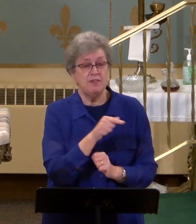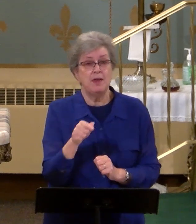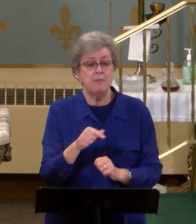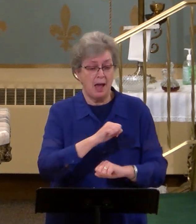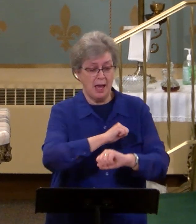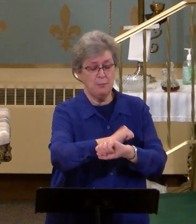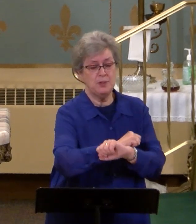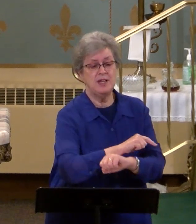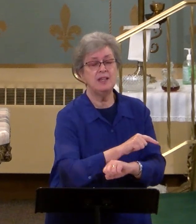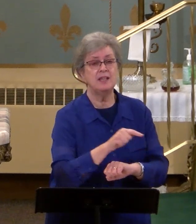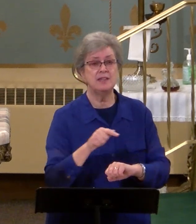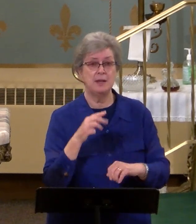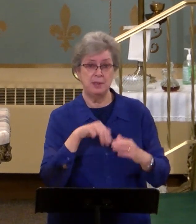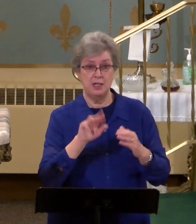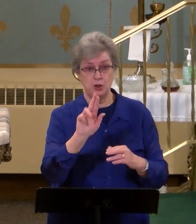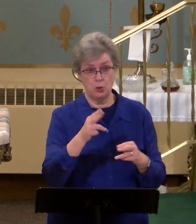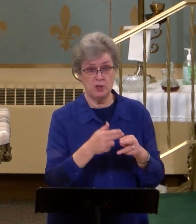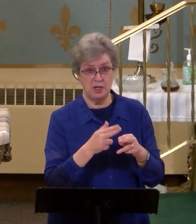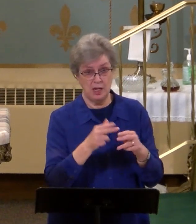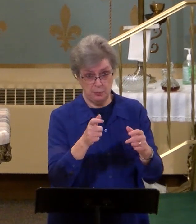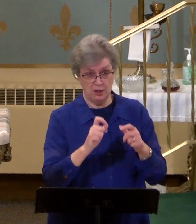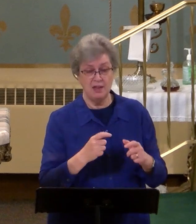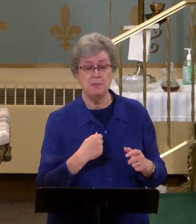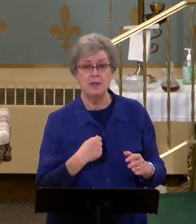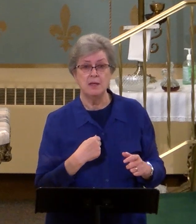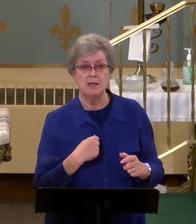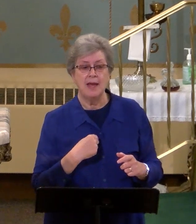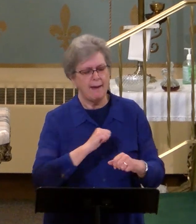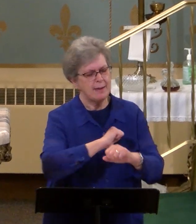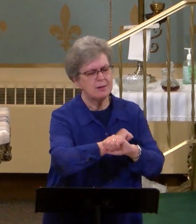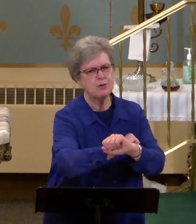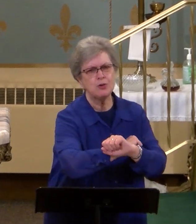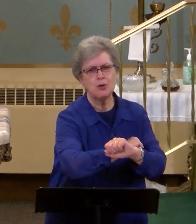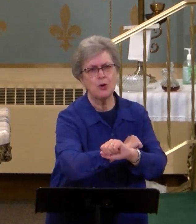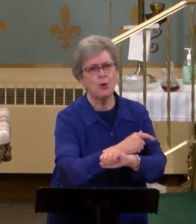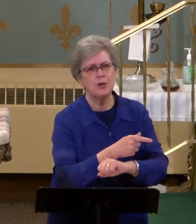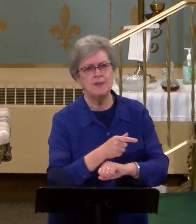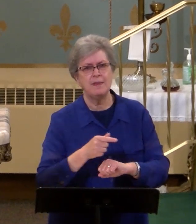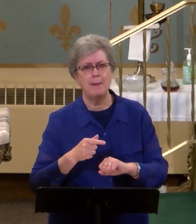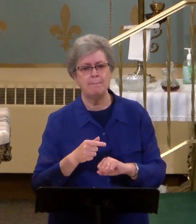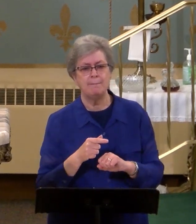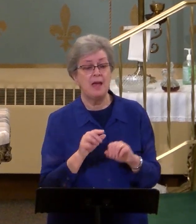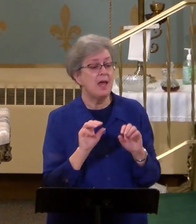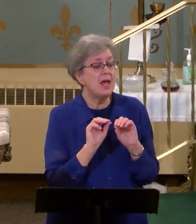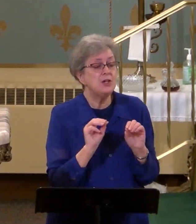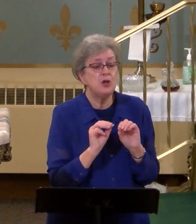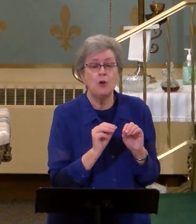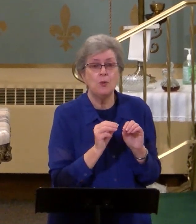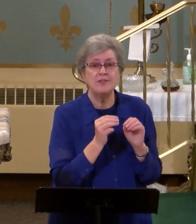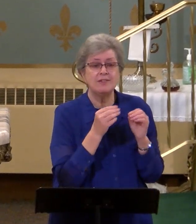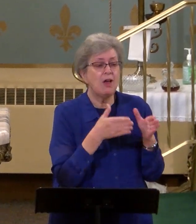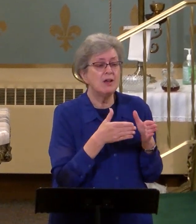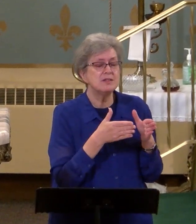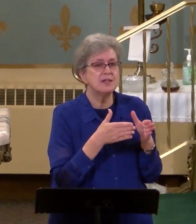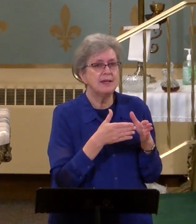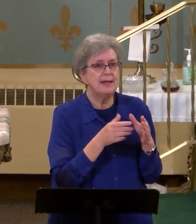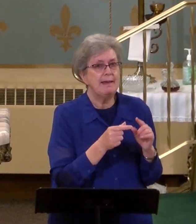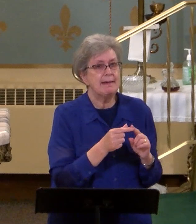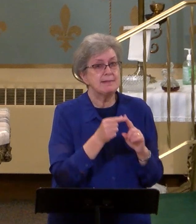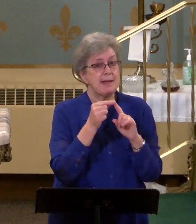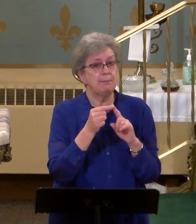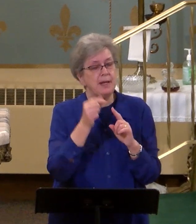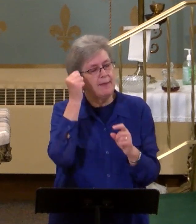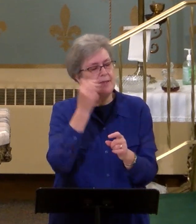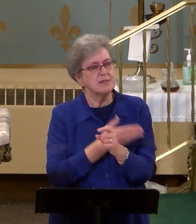them in your name that you gave me, and I guarded them, and none of them was lost except the Son